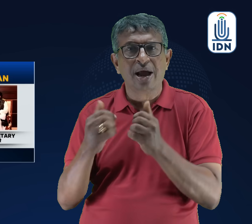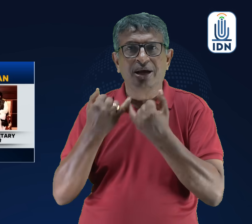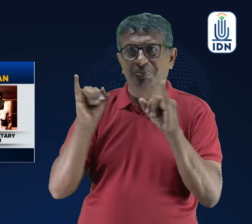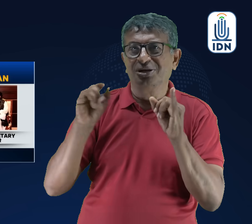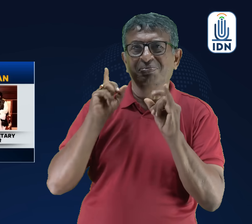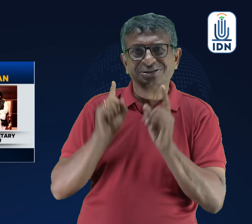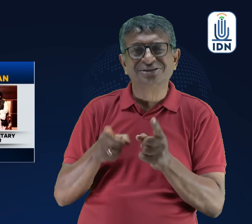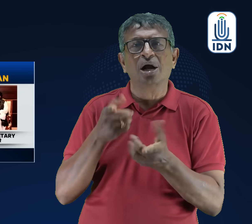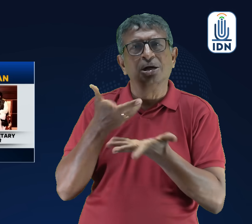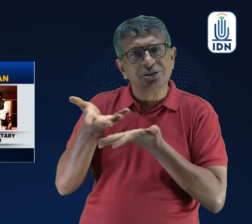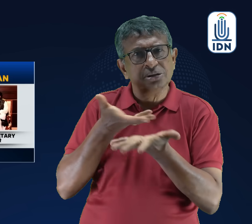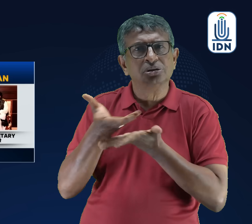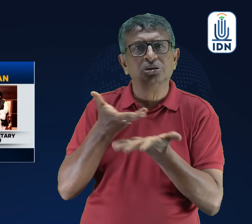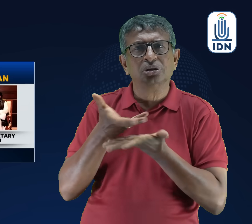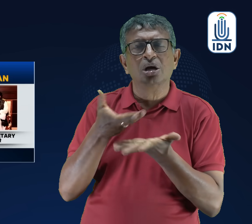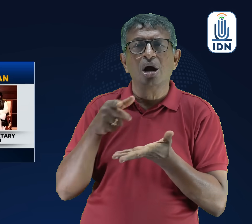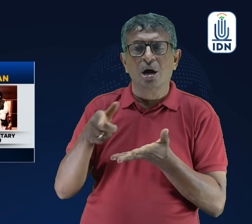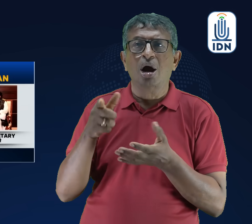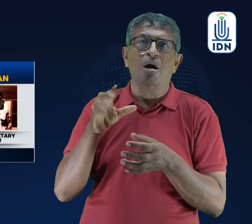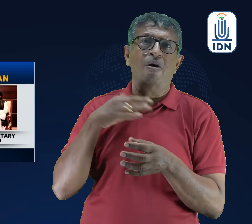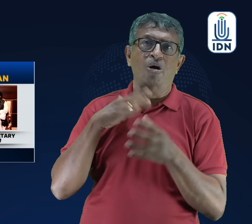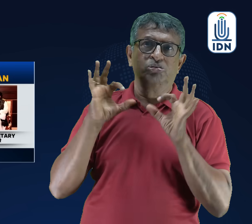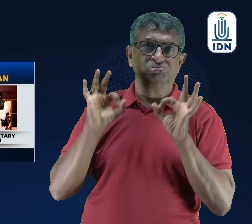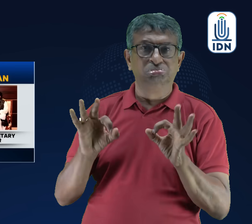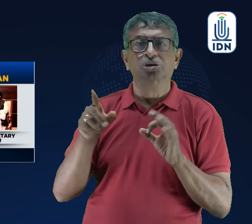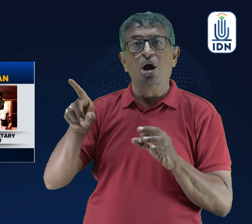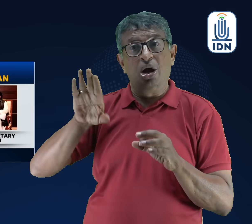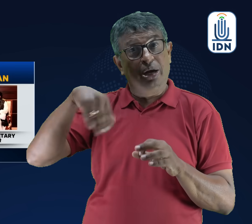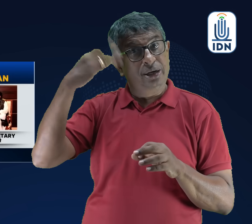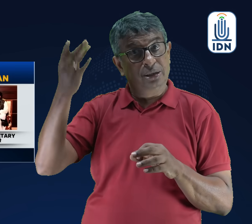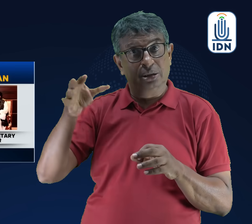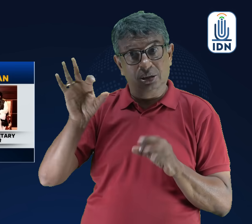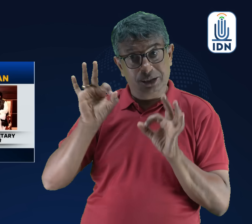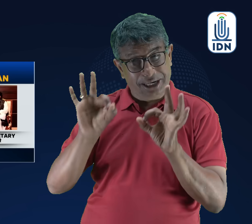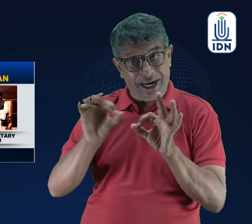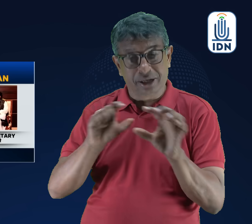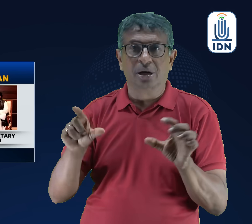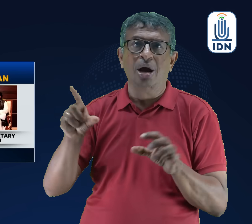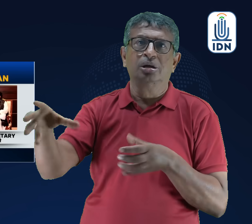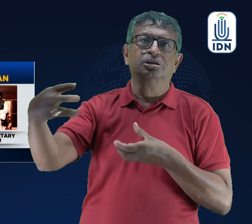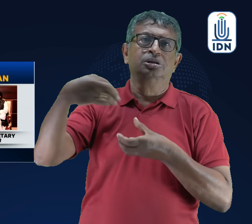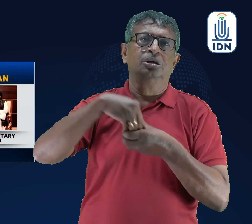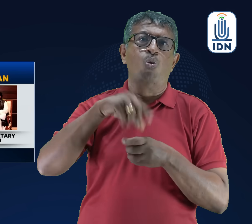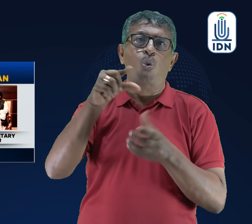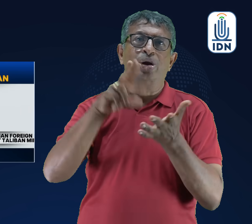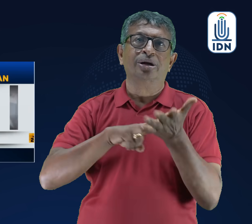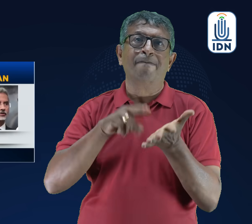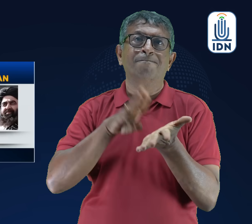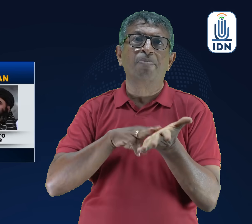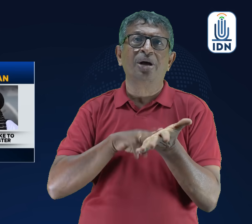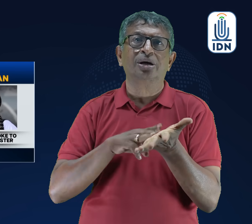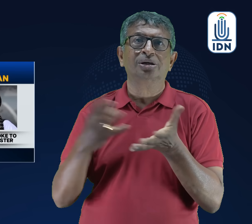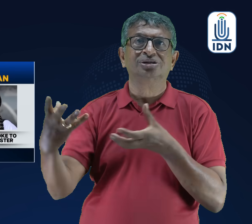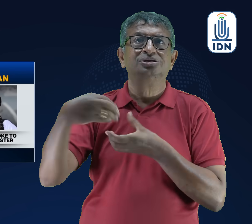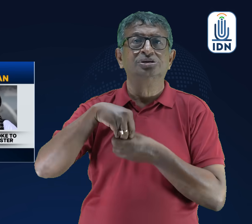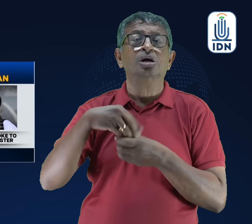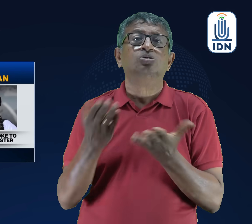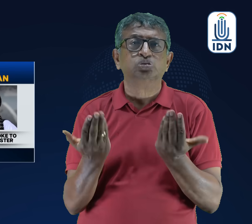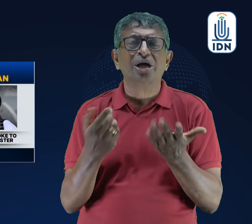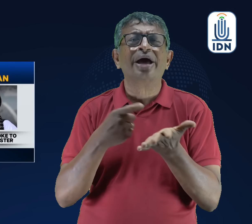Dubai, and while there, he also met the Taliban's foreign minister. And then came the biggest outreach. In the month of May this year, India's Foreign Minister S.